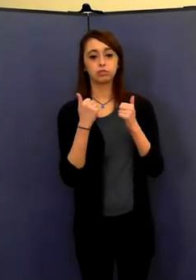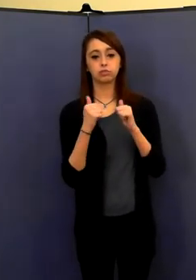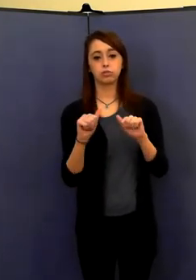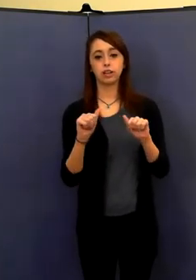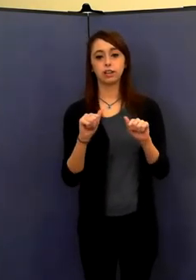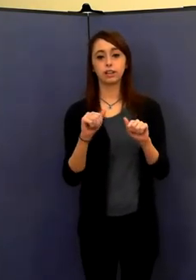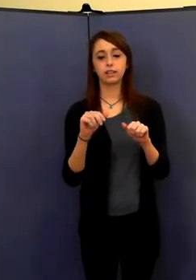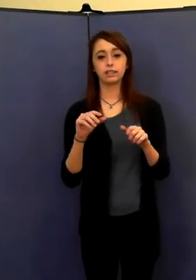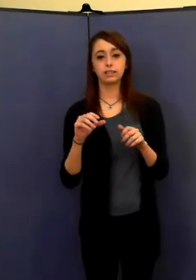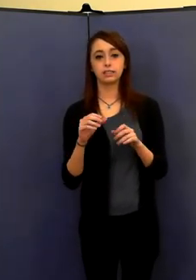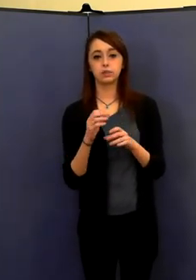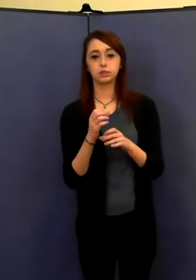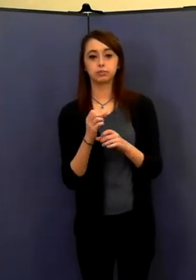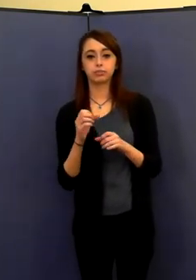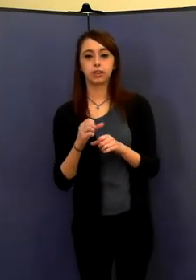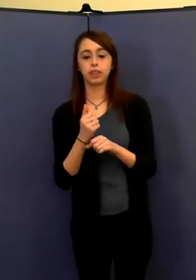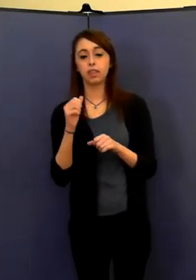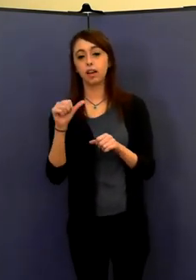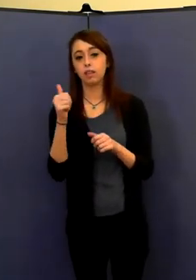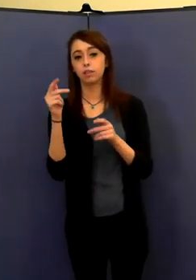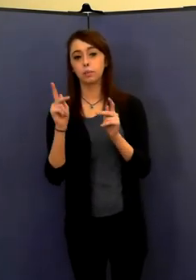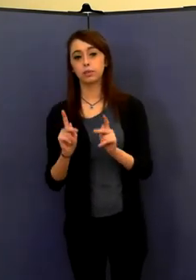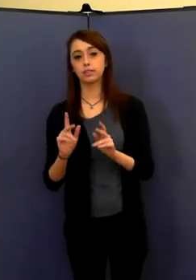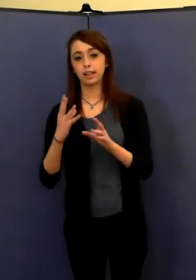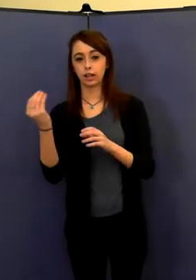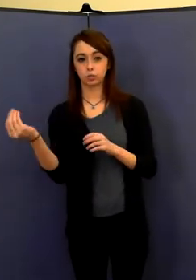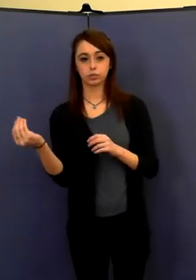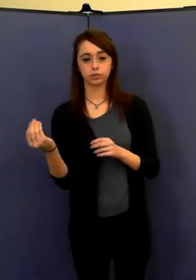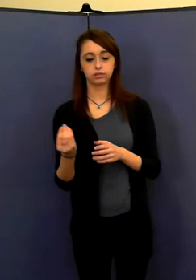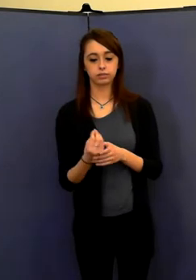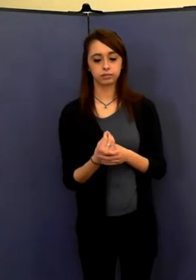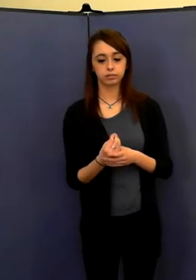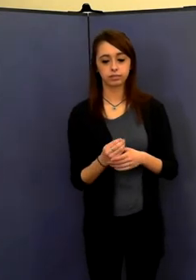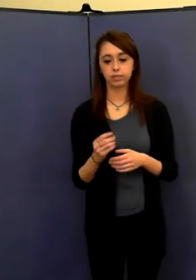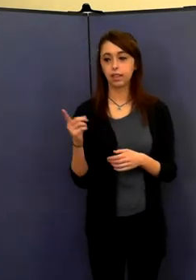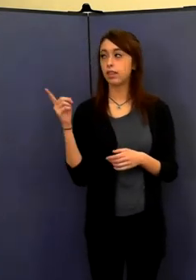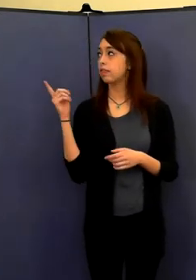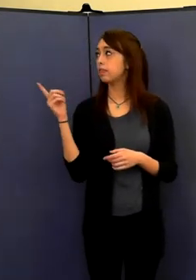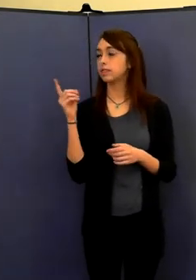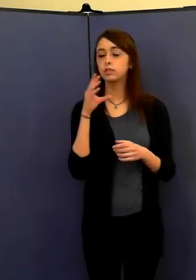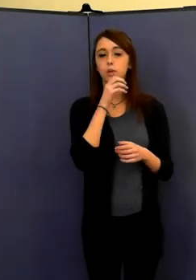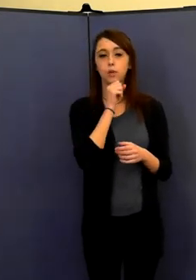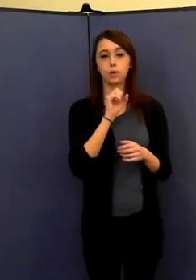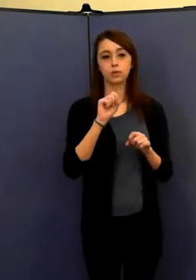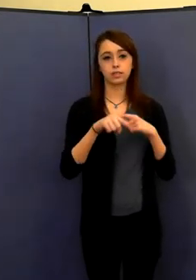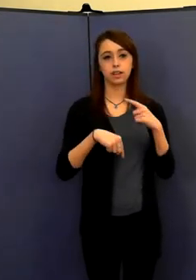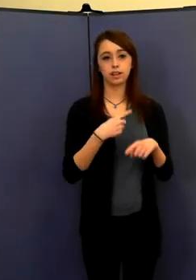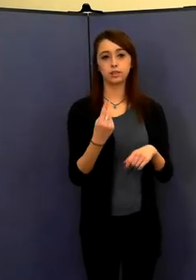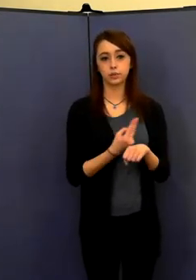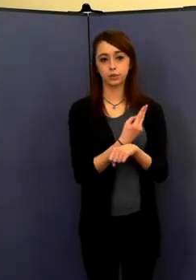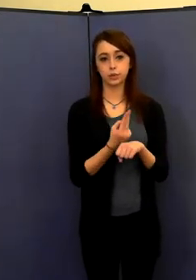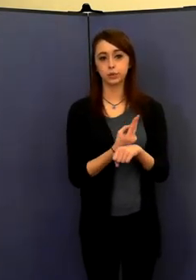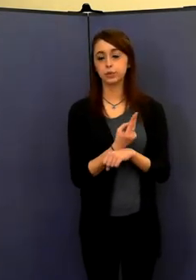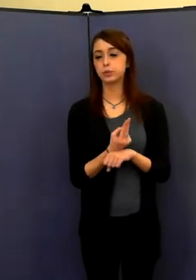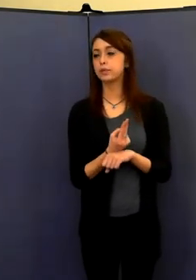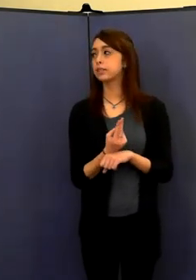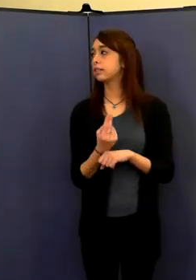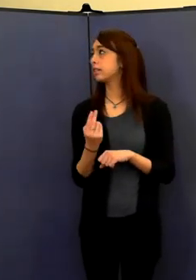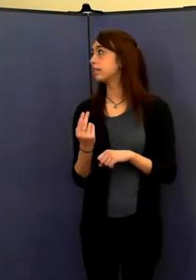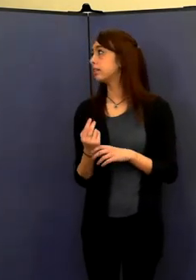just really interesting, and they have these were the old signs that were used as the picture on the screen. And today they have a lot